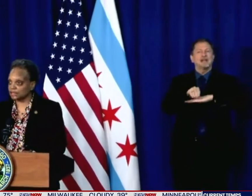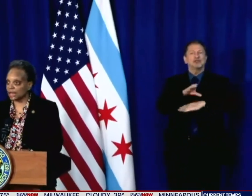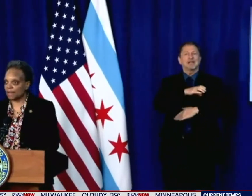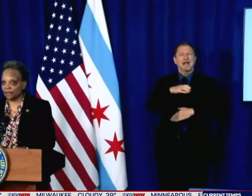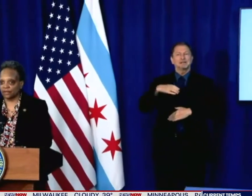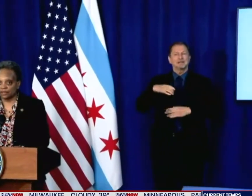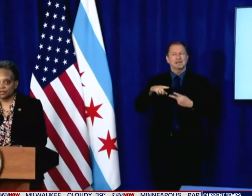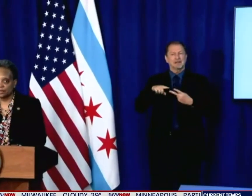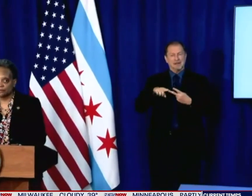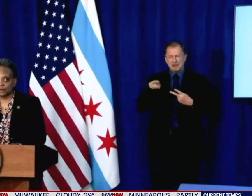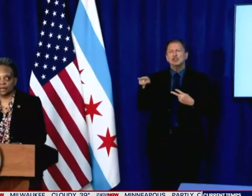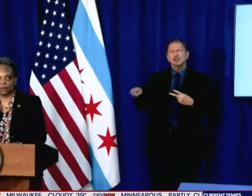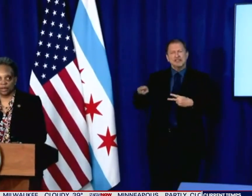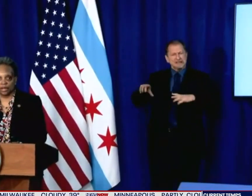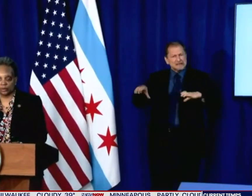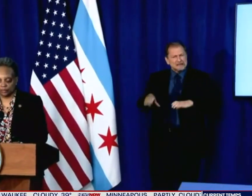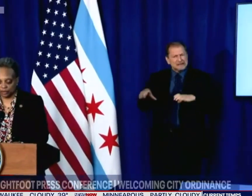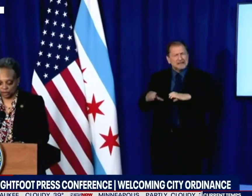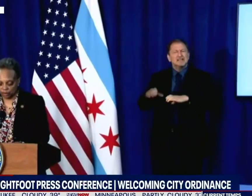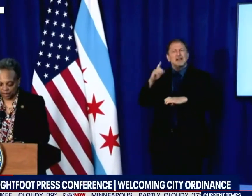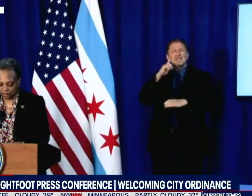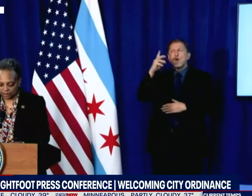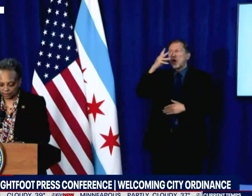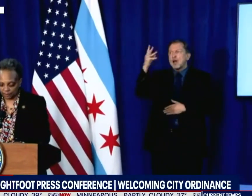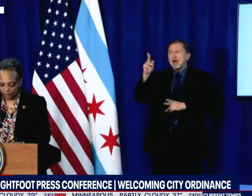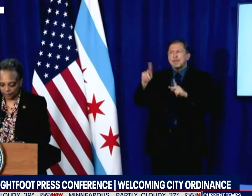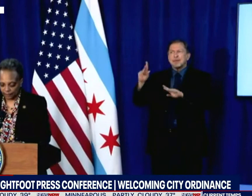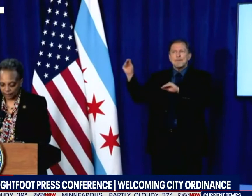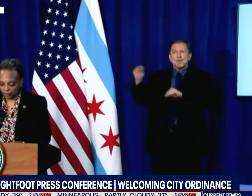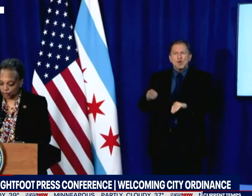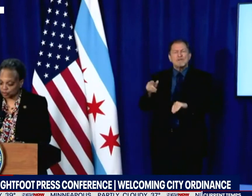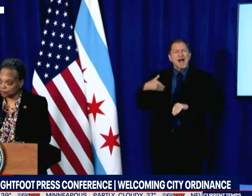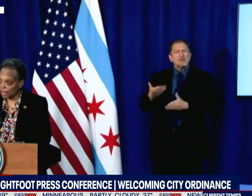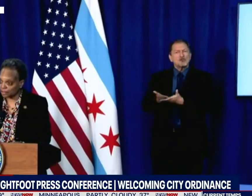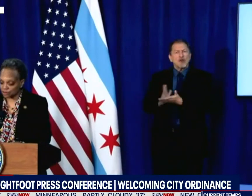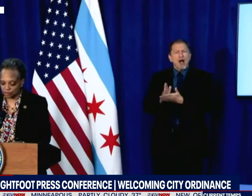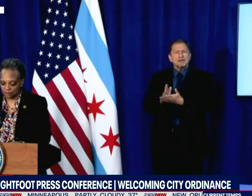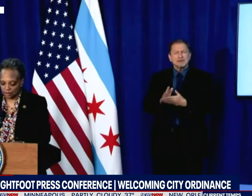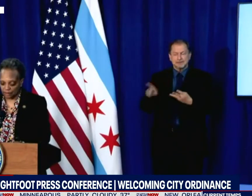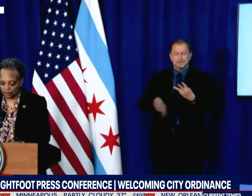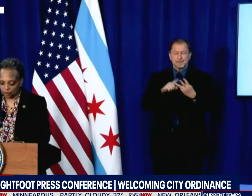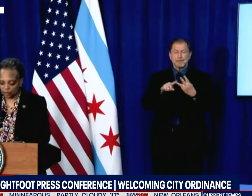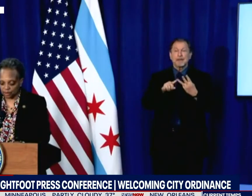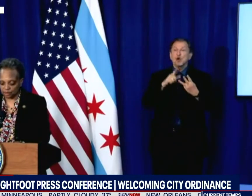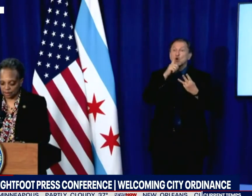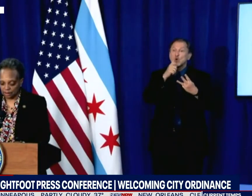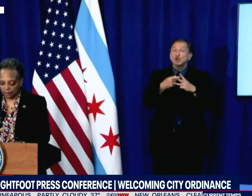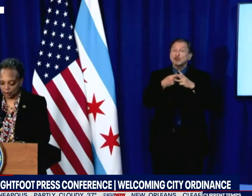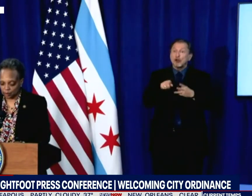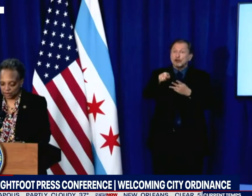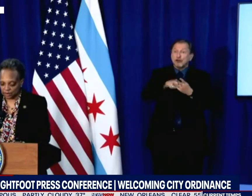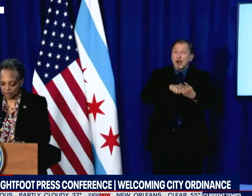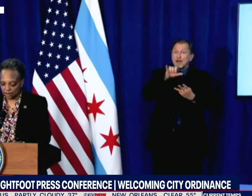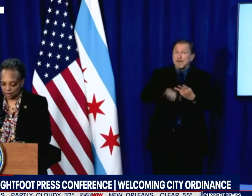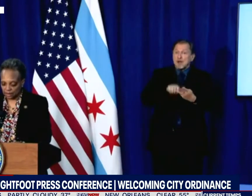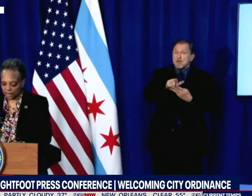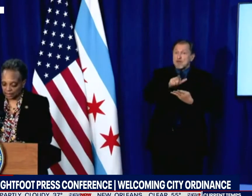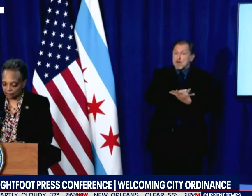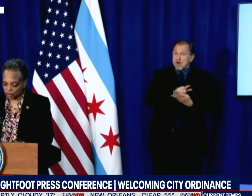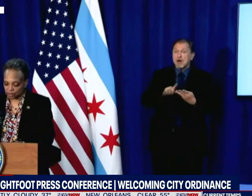and a longtime advocate for immigrant and refugee rights. the original sponsors of this ordinance and most